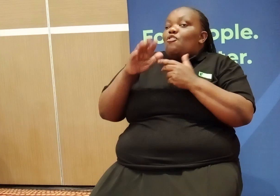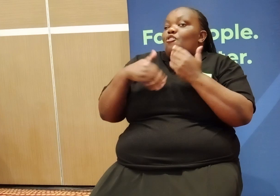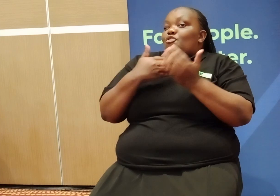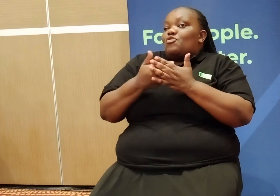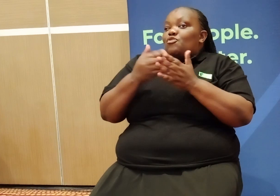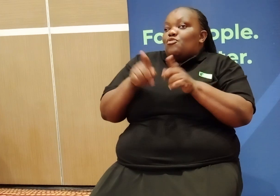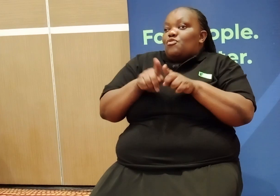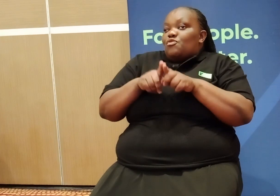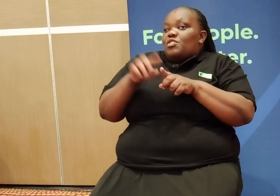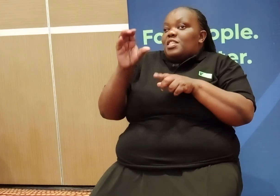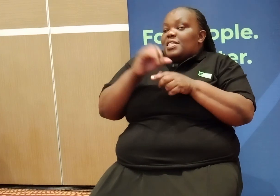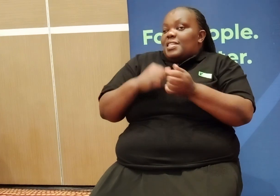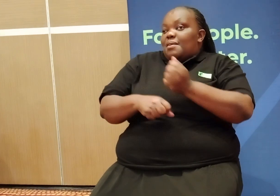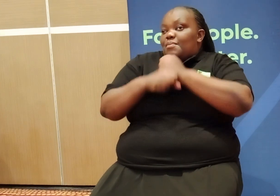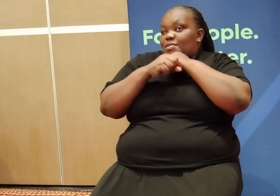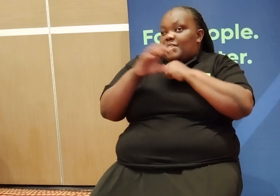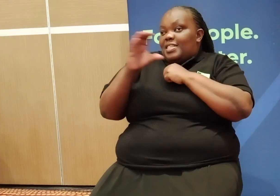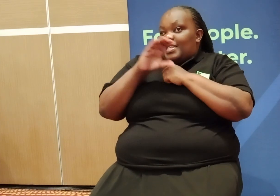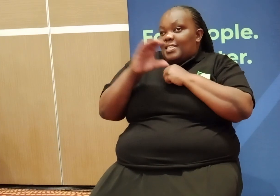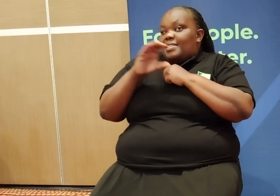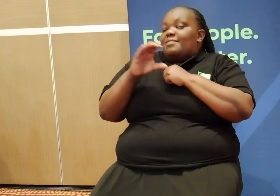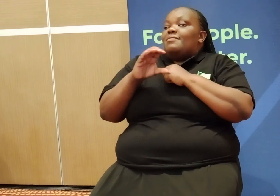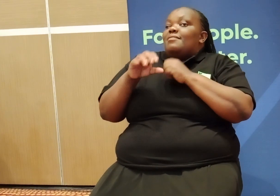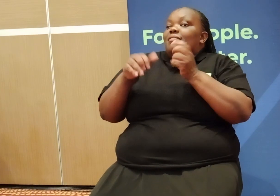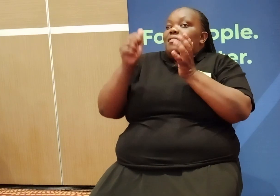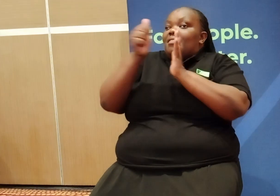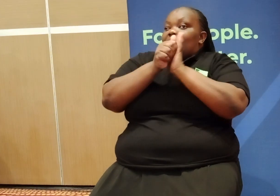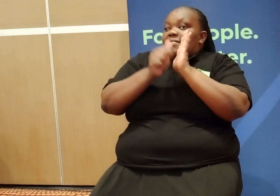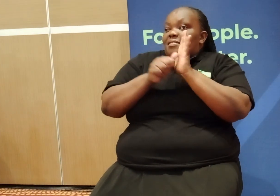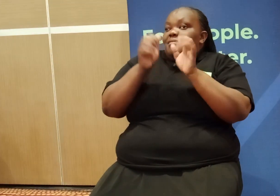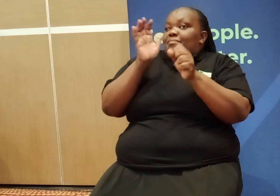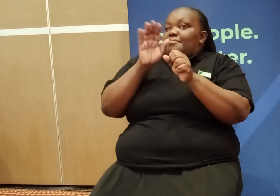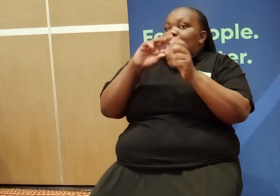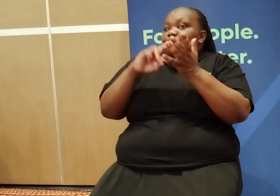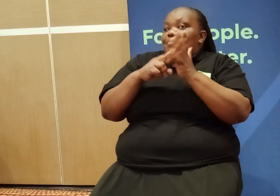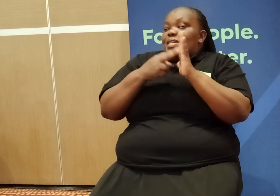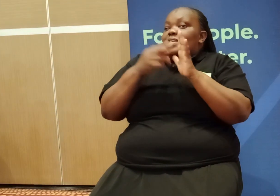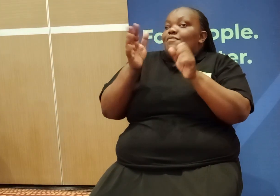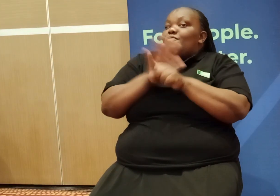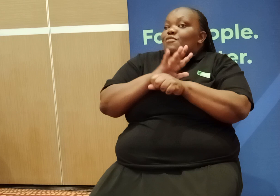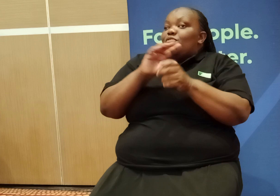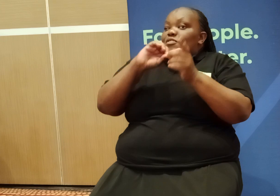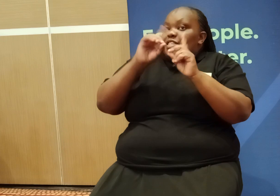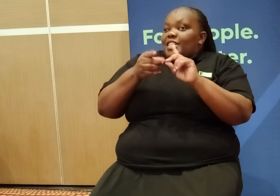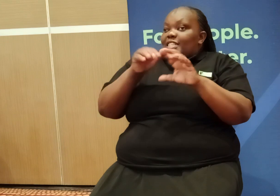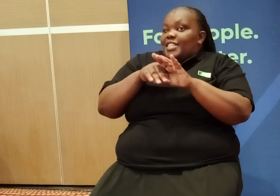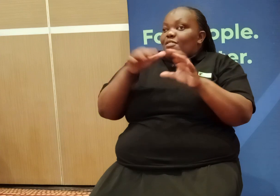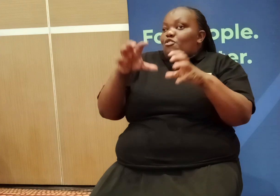our citizenship agenda to deliver meaningful change in our communities.